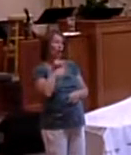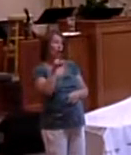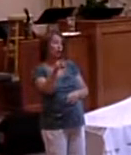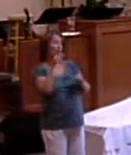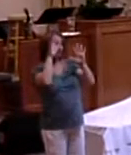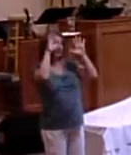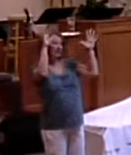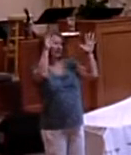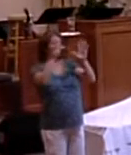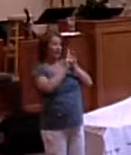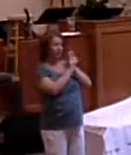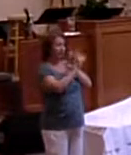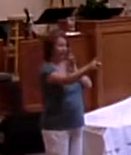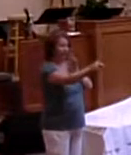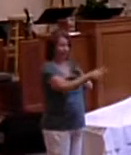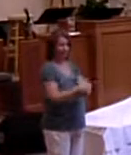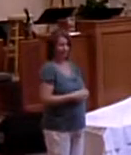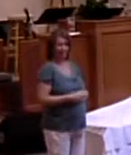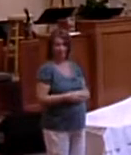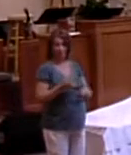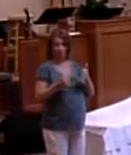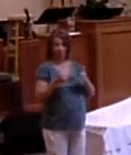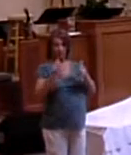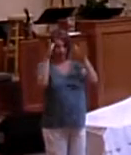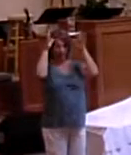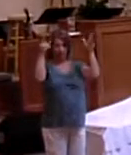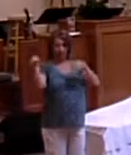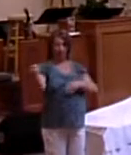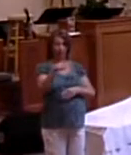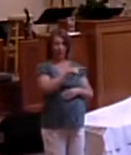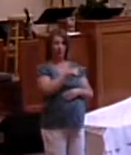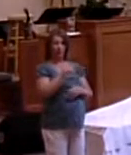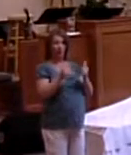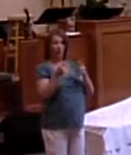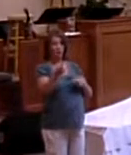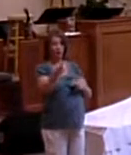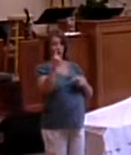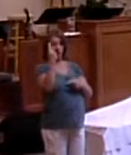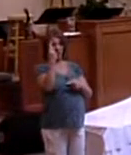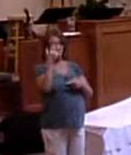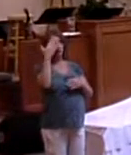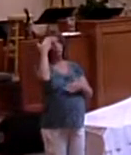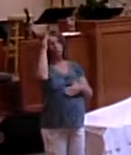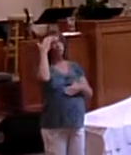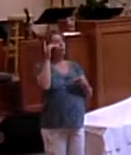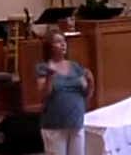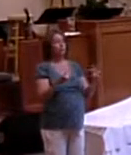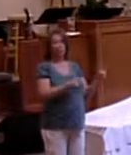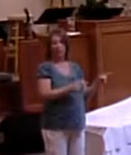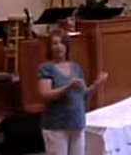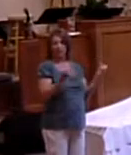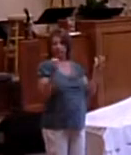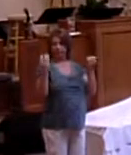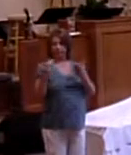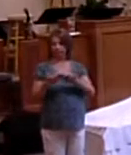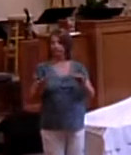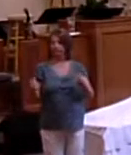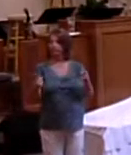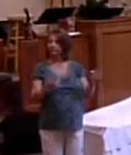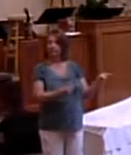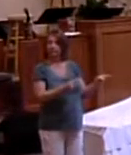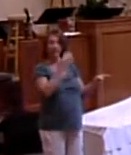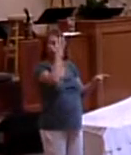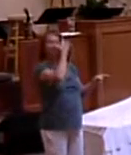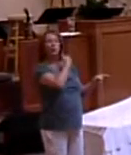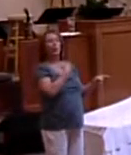running straight ahead? Are you the deer that you don't really know what's going on because there's so many things? We talked about, partially about distractions this morning.